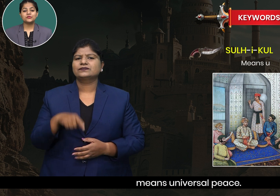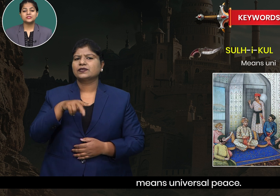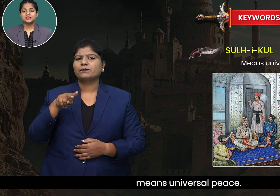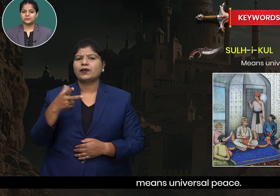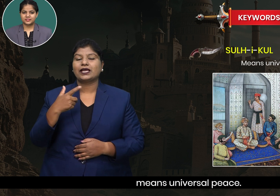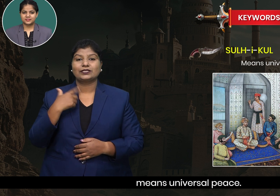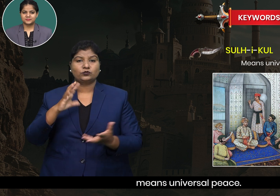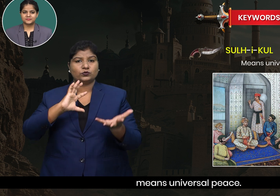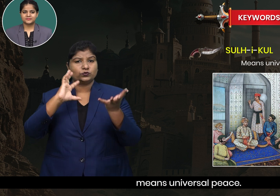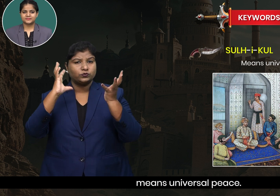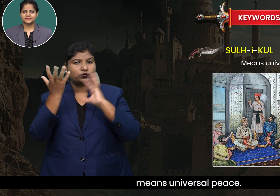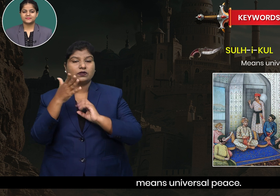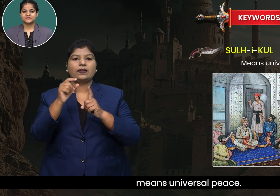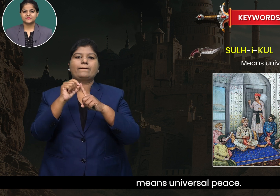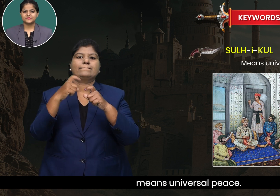means universal peace.